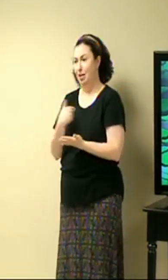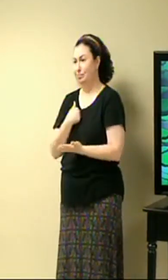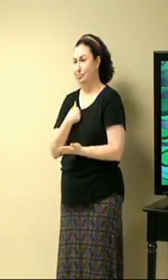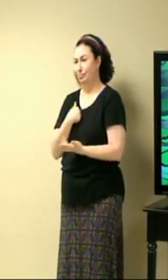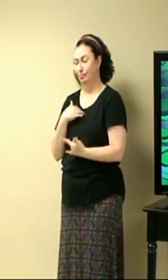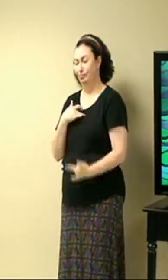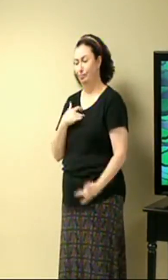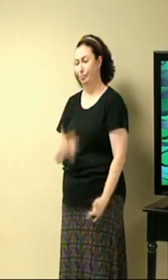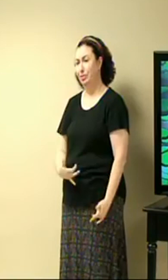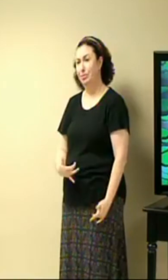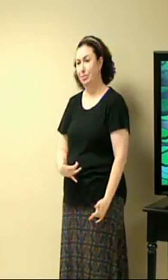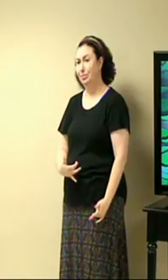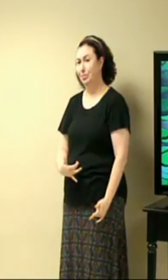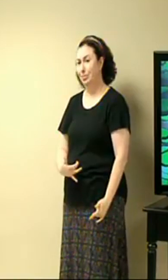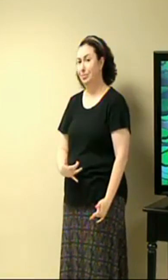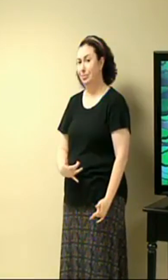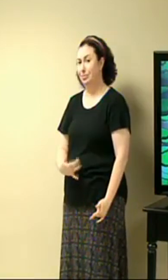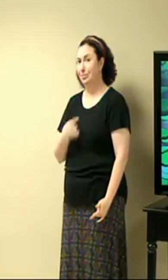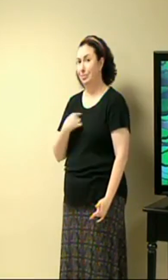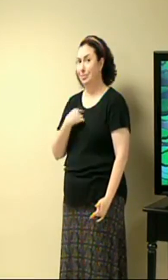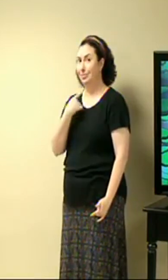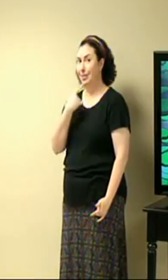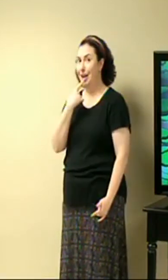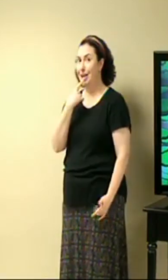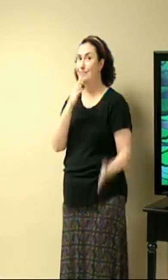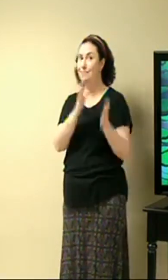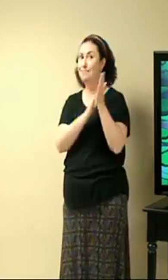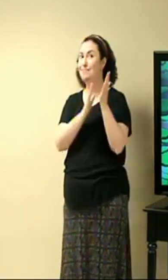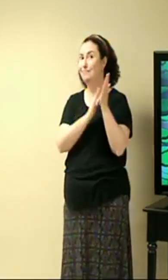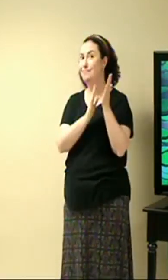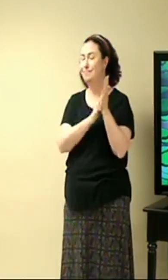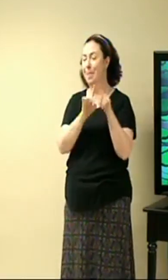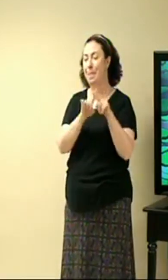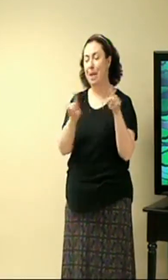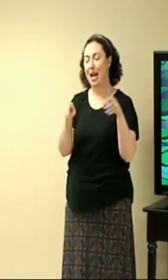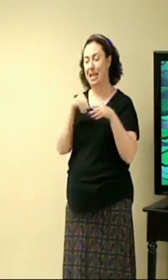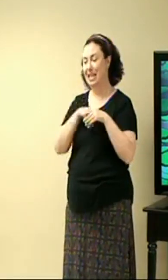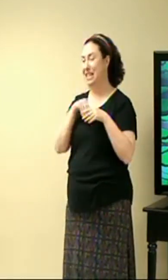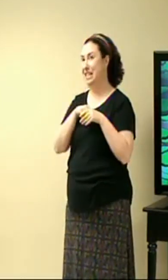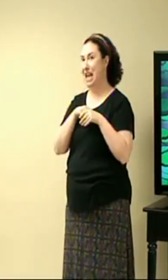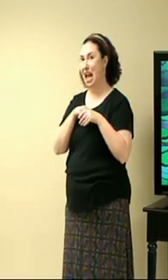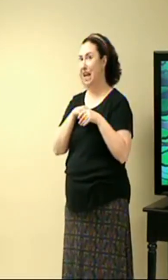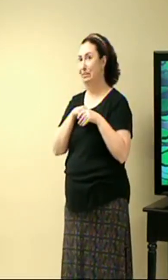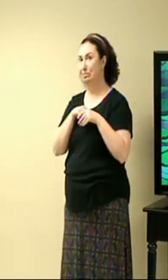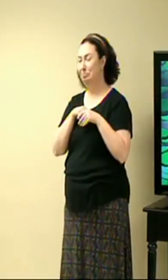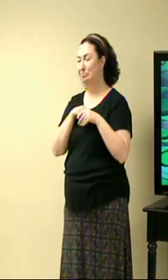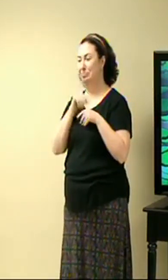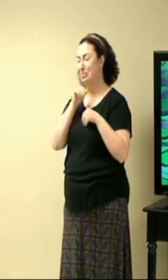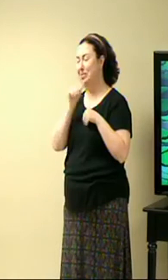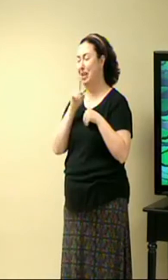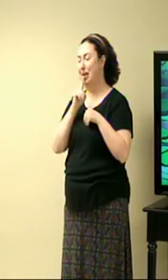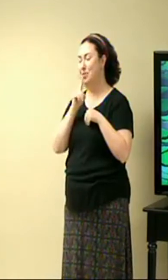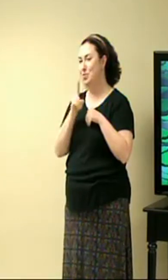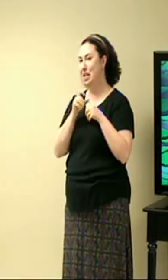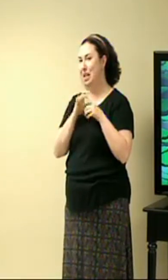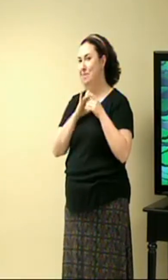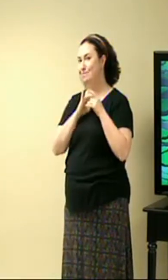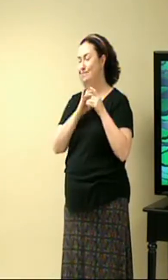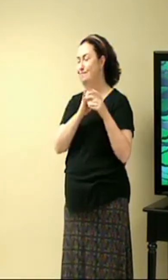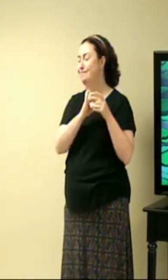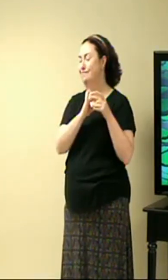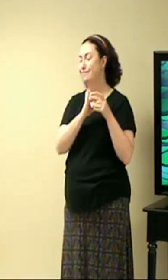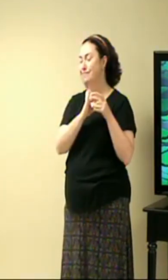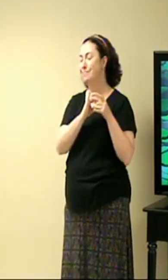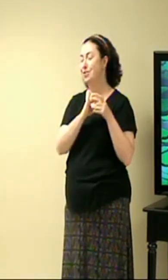I acknowledge him with my lips, but more than I would like to admit, my heart is far from him. So friends, this is a passage